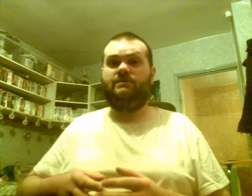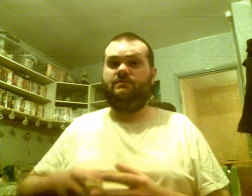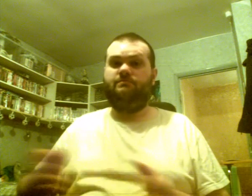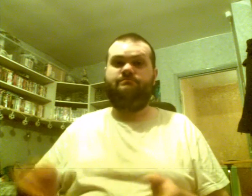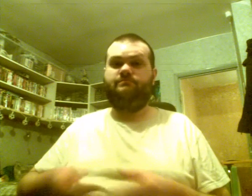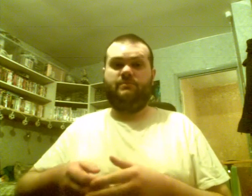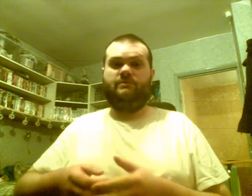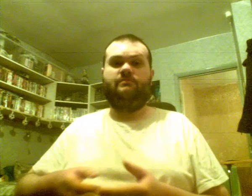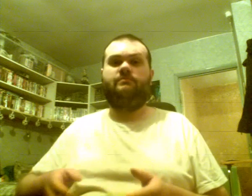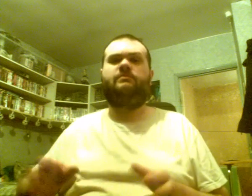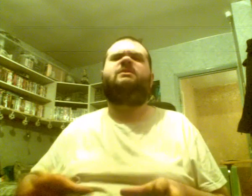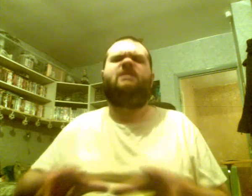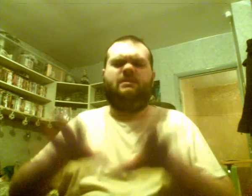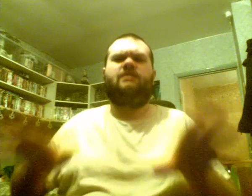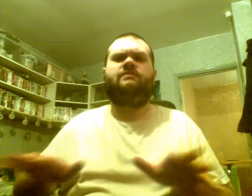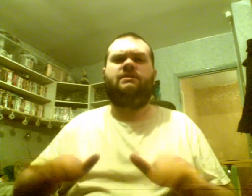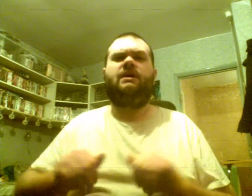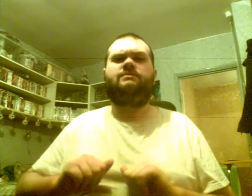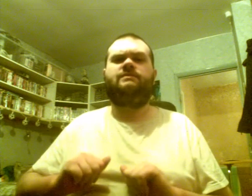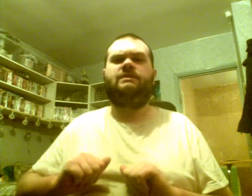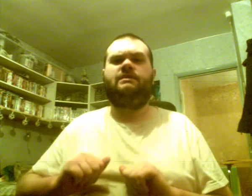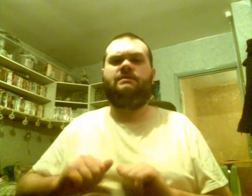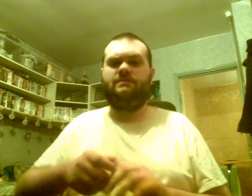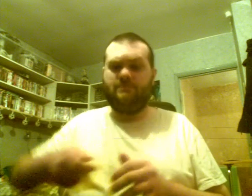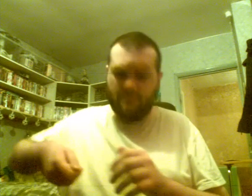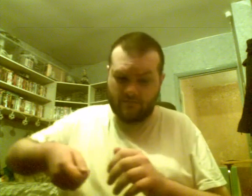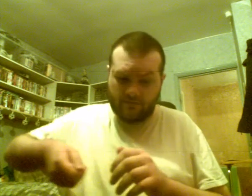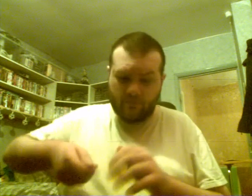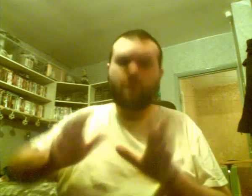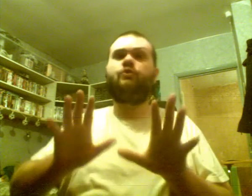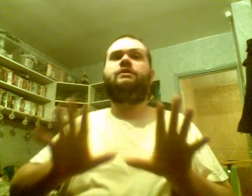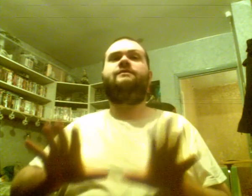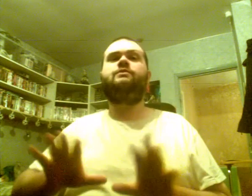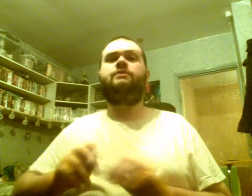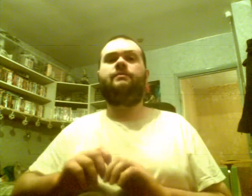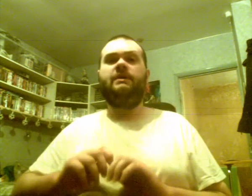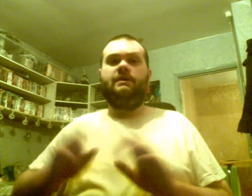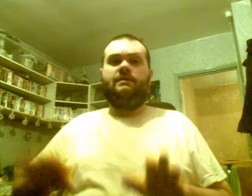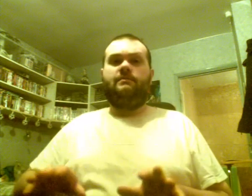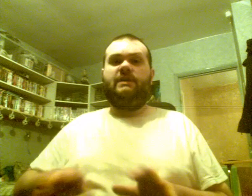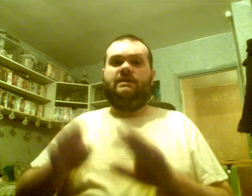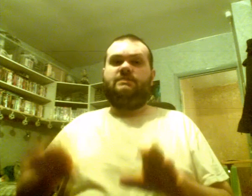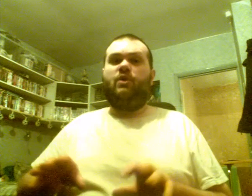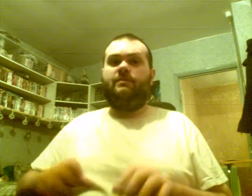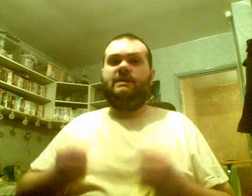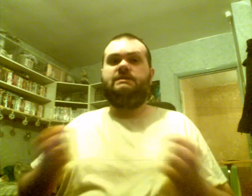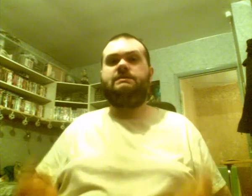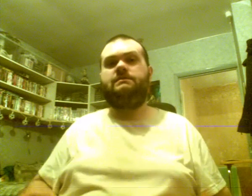and mostly you have the knives with your dinner. You just cut your food up, make it into smaller pieces, and